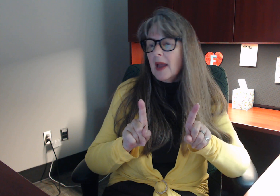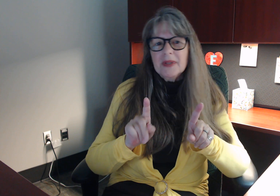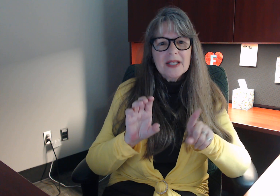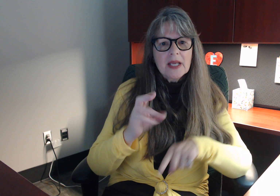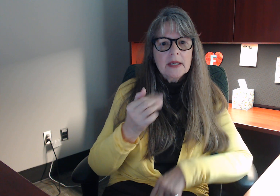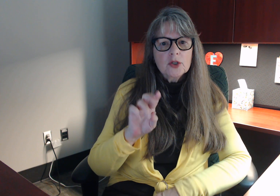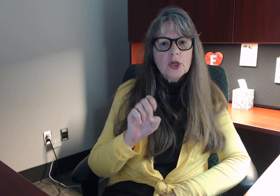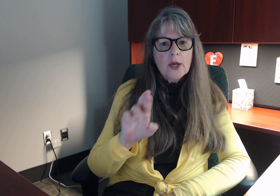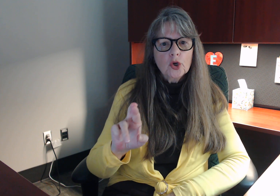that's like cheddar,